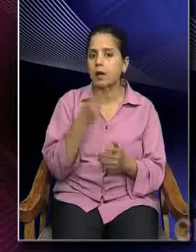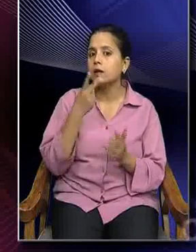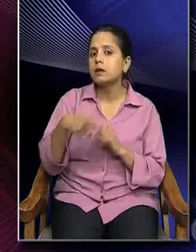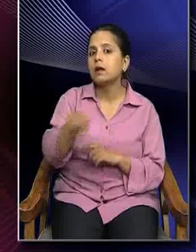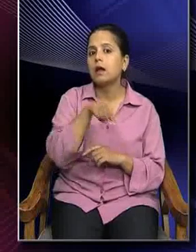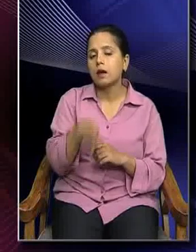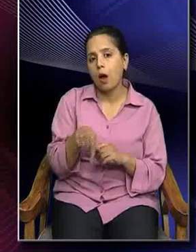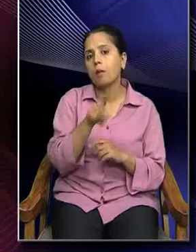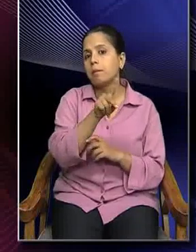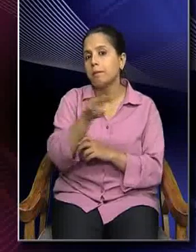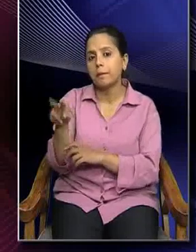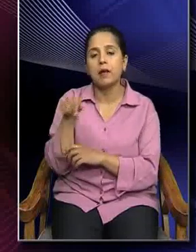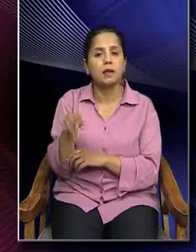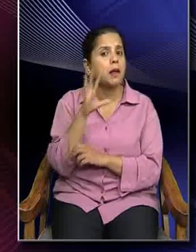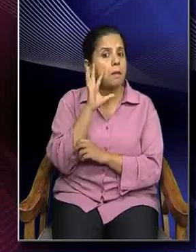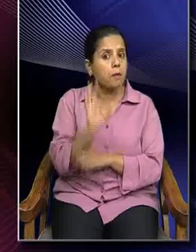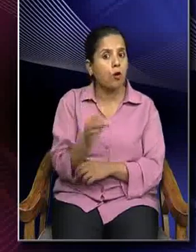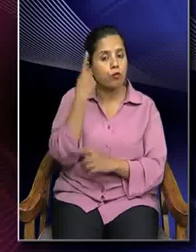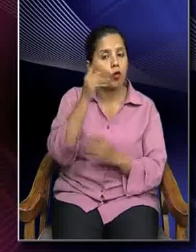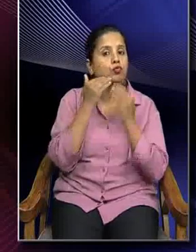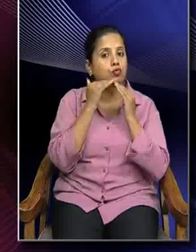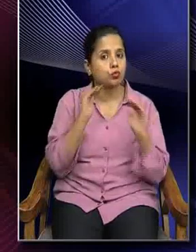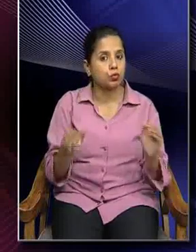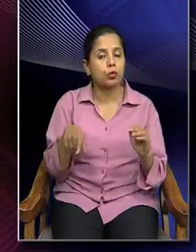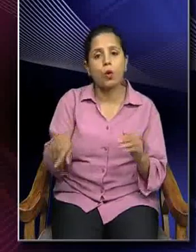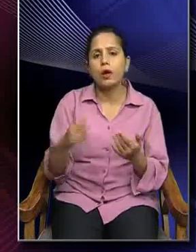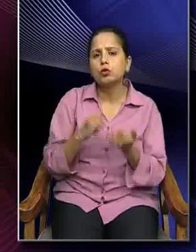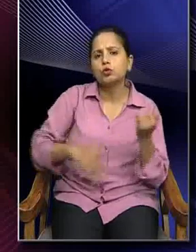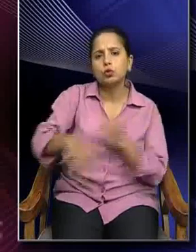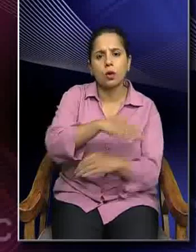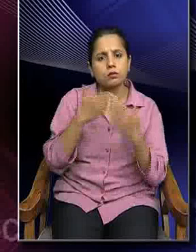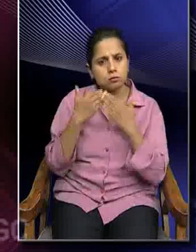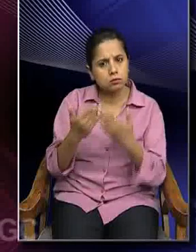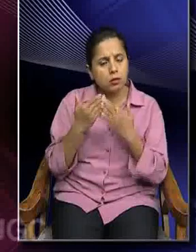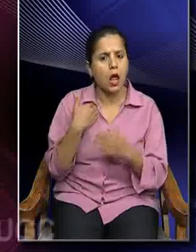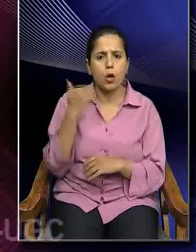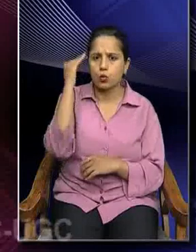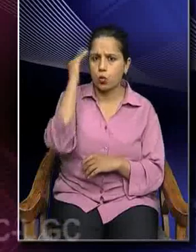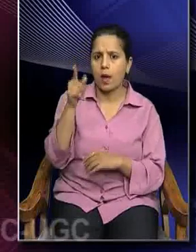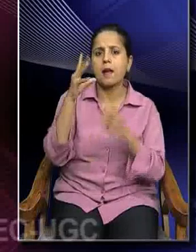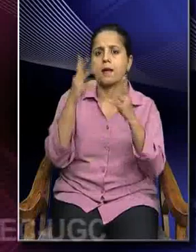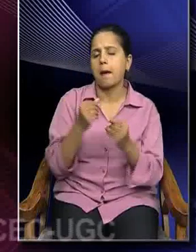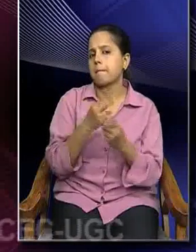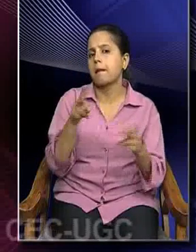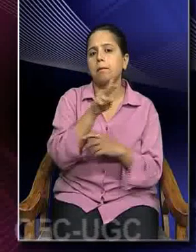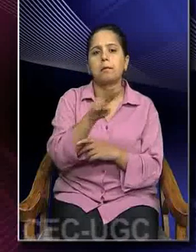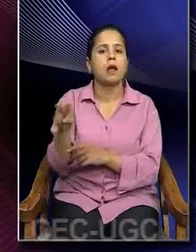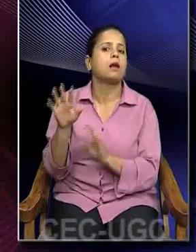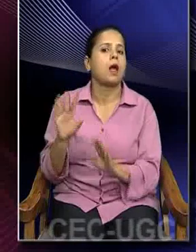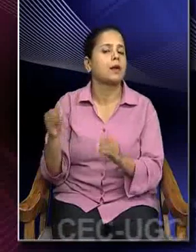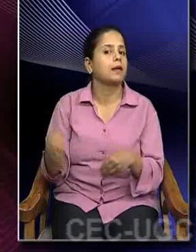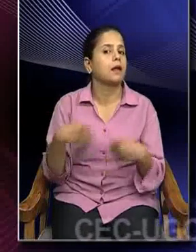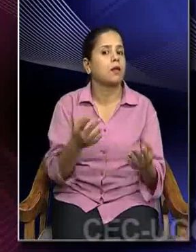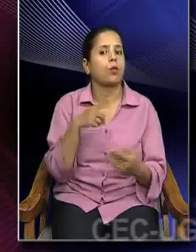definitions, which is very important for student of sociology, we know that there are number of definitions given